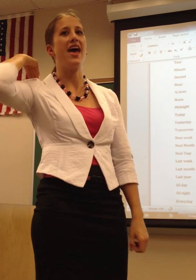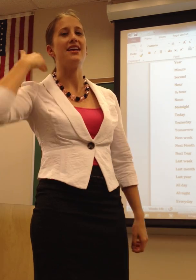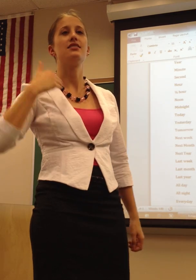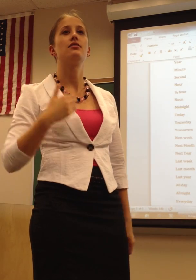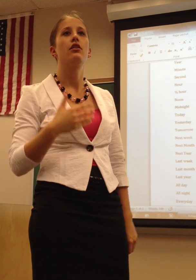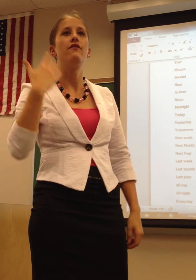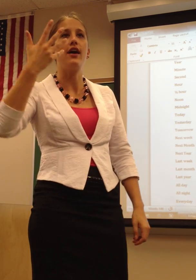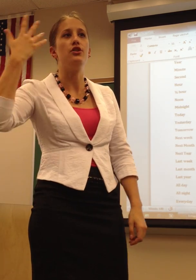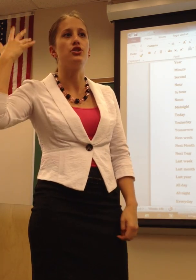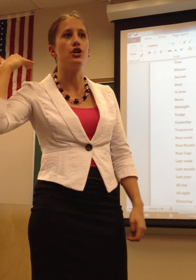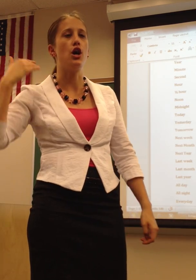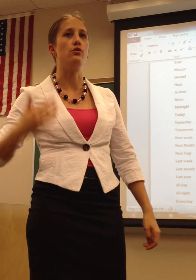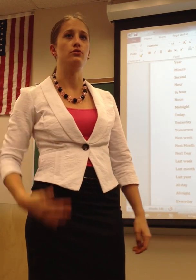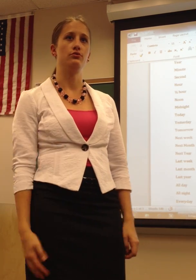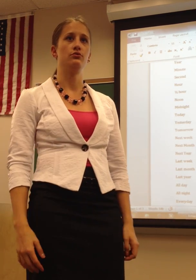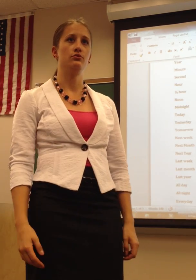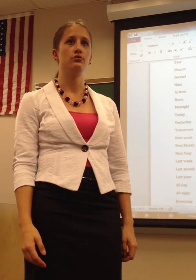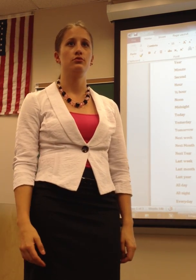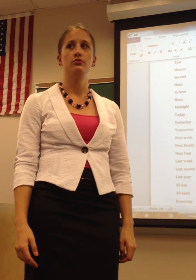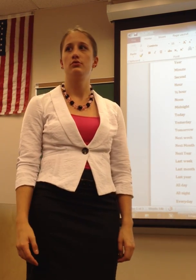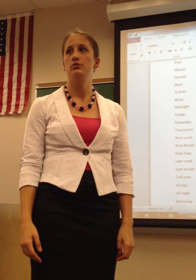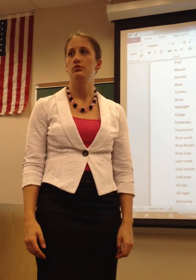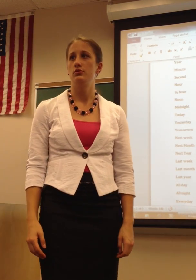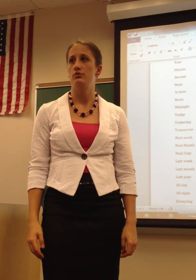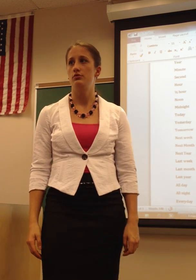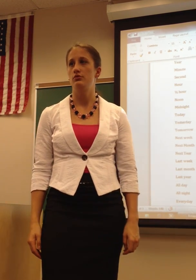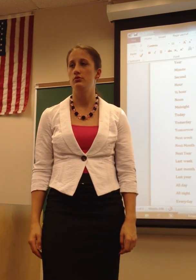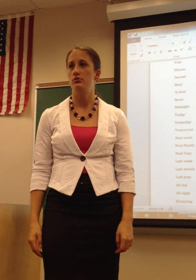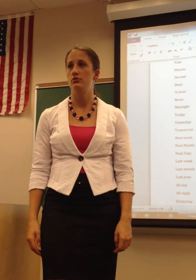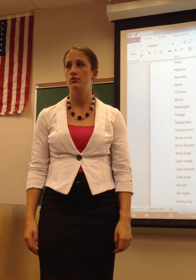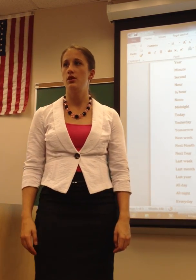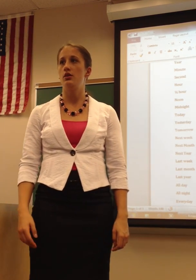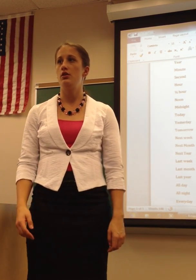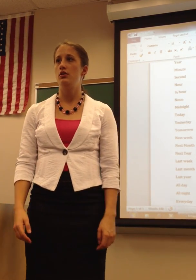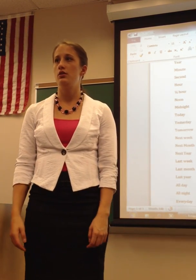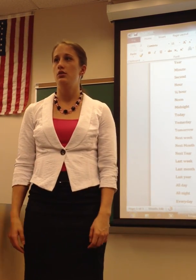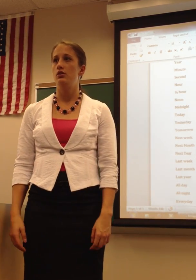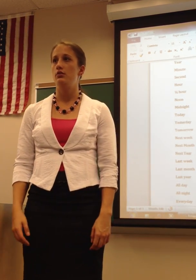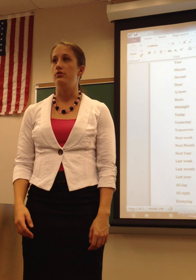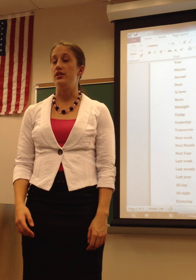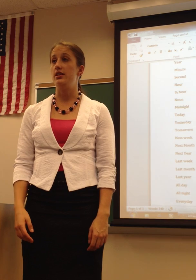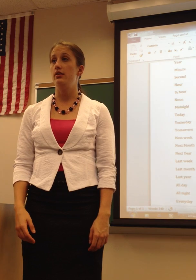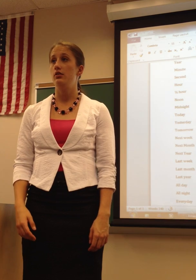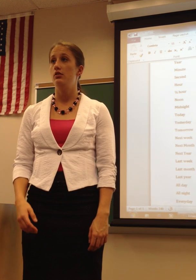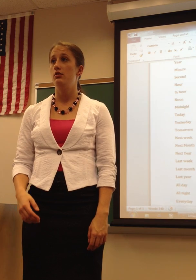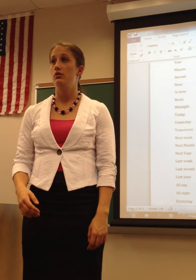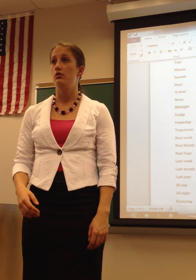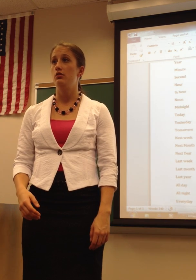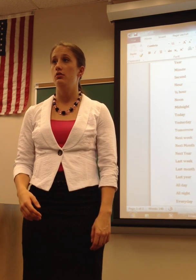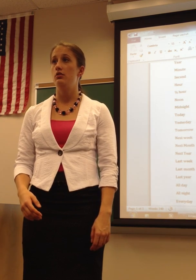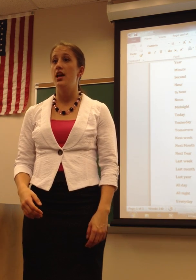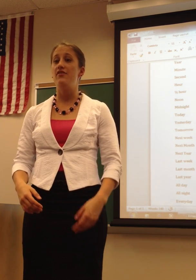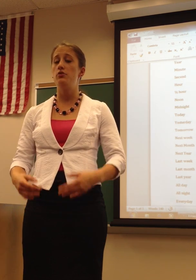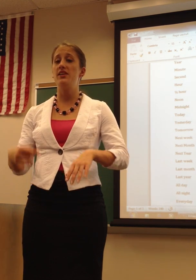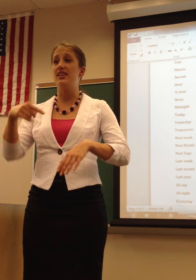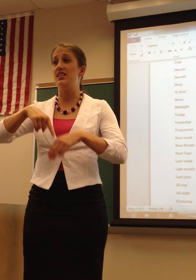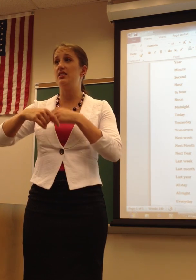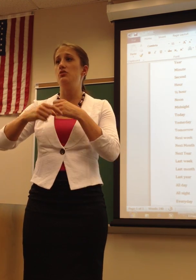past. 5 years ago. is this year and year the same? This year? This year and year? If you want to be like this, you'd be